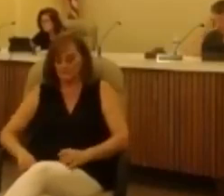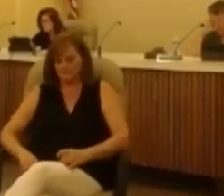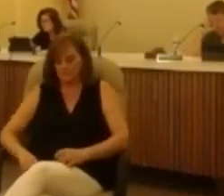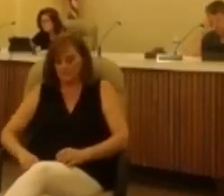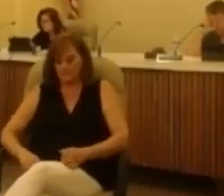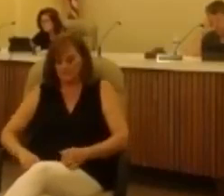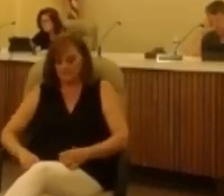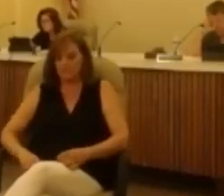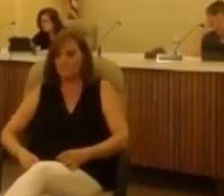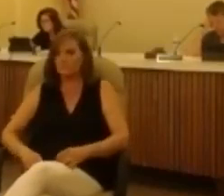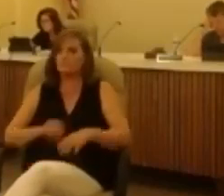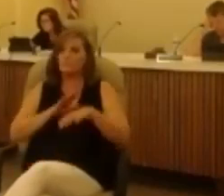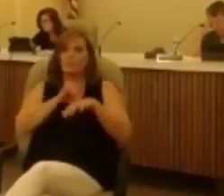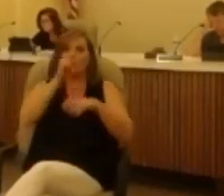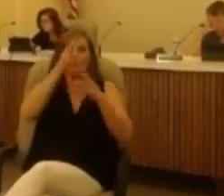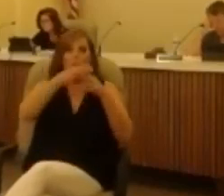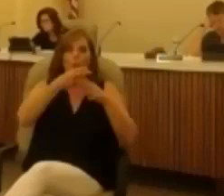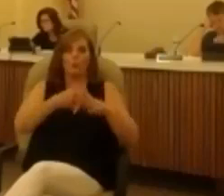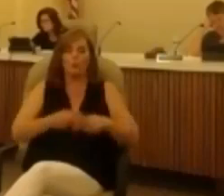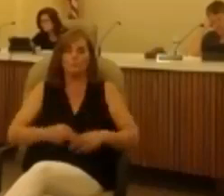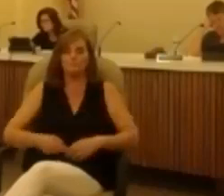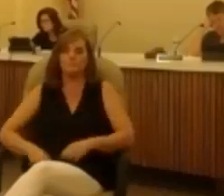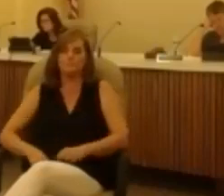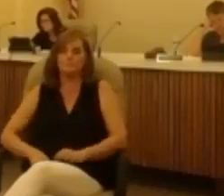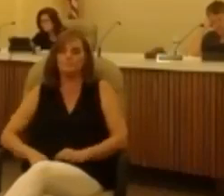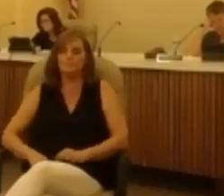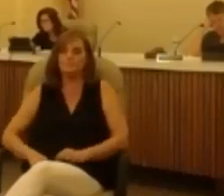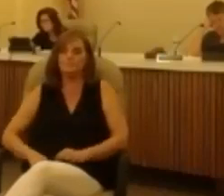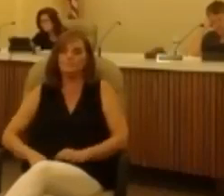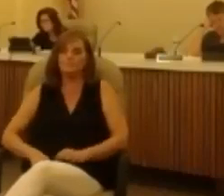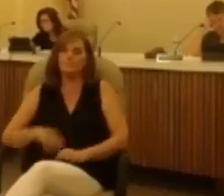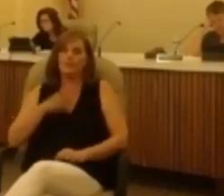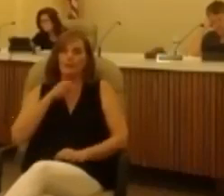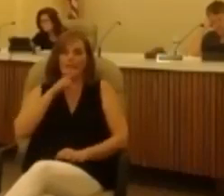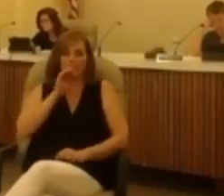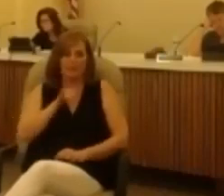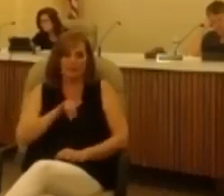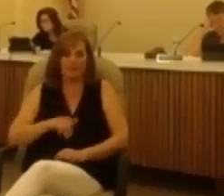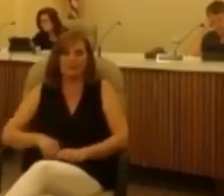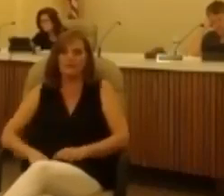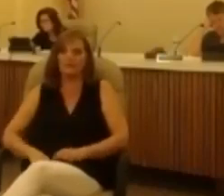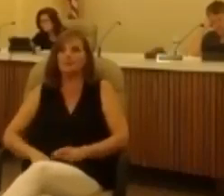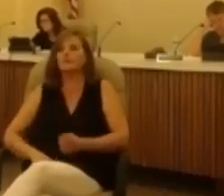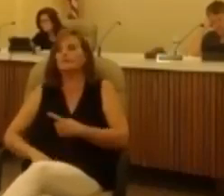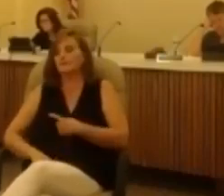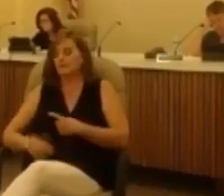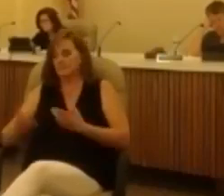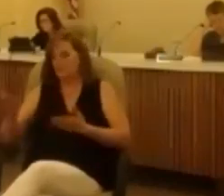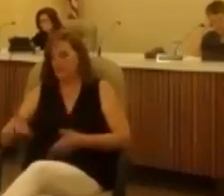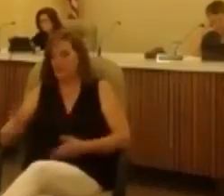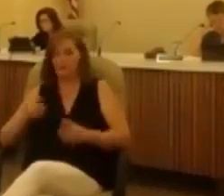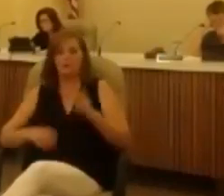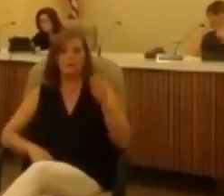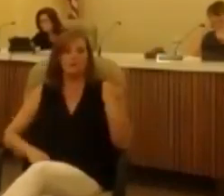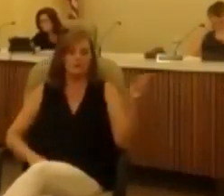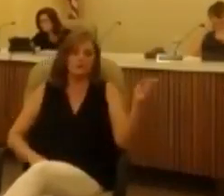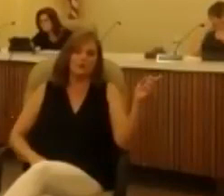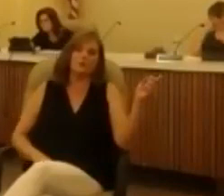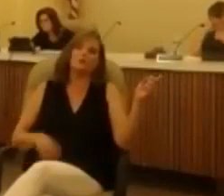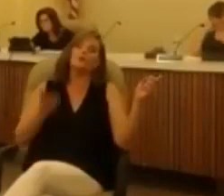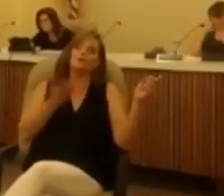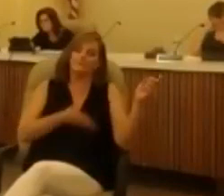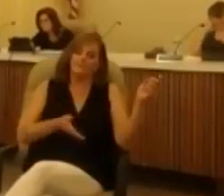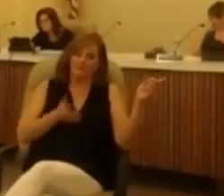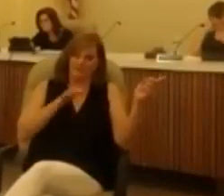Hearing none, please call the roll. Councilmember Barley, Aye. Councilmember Stafford,